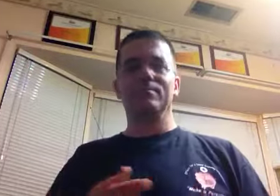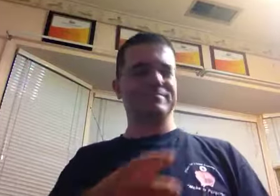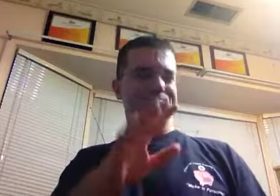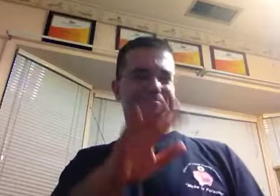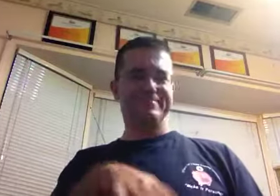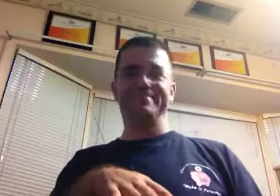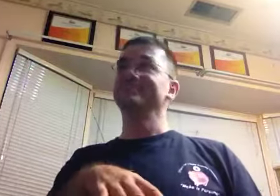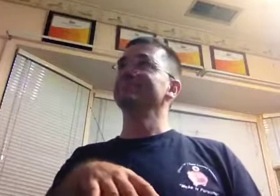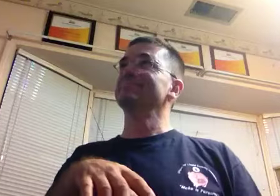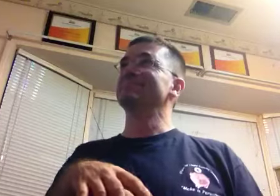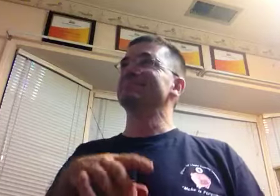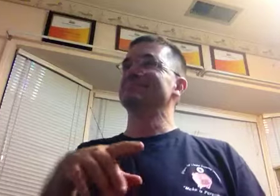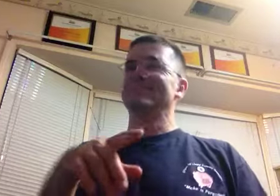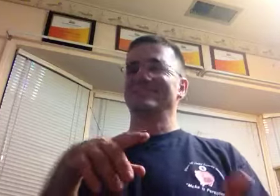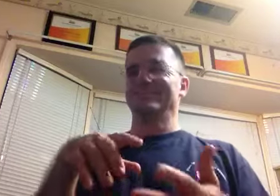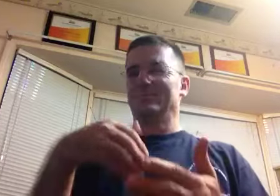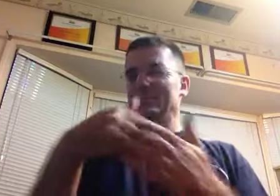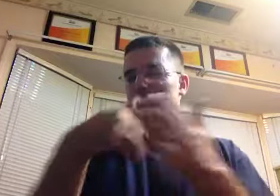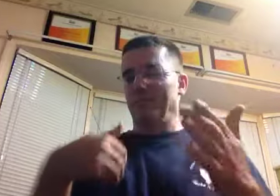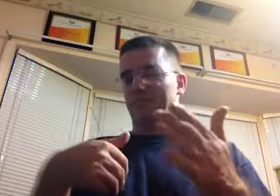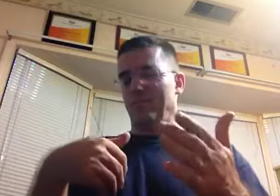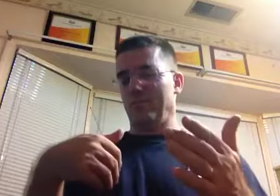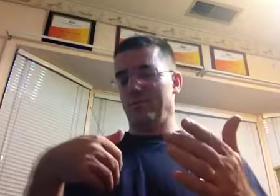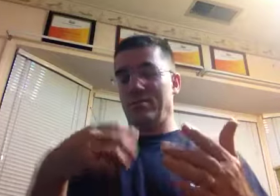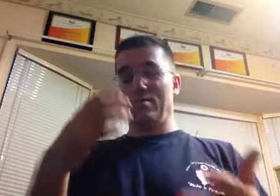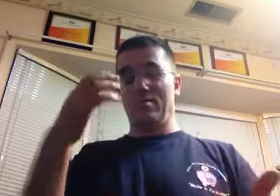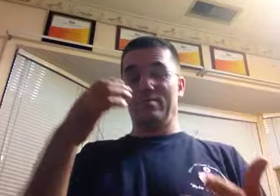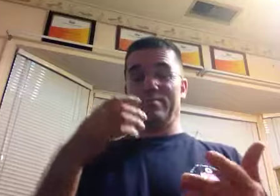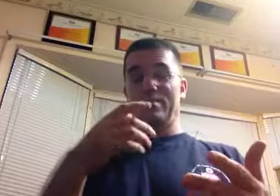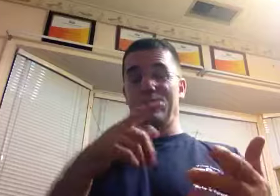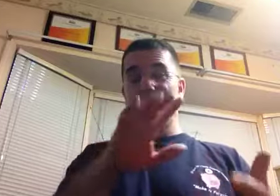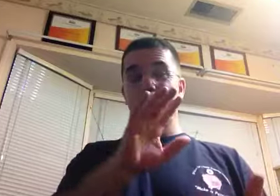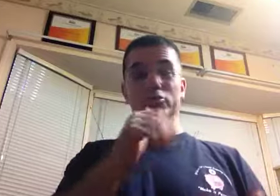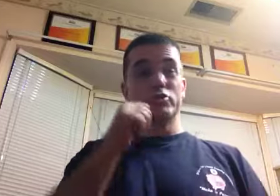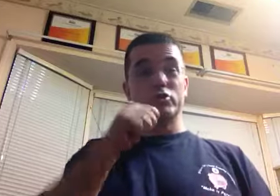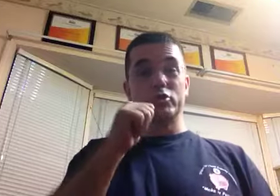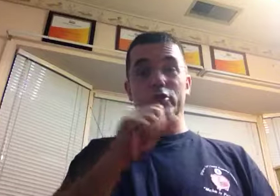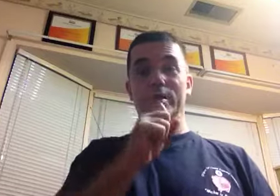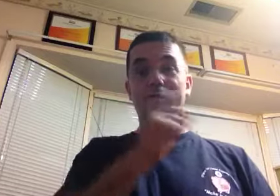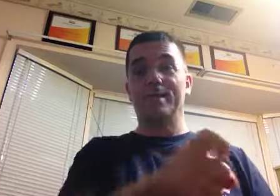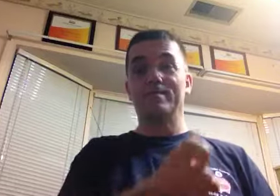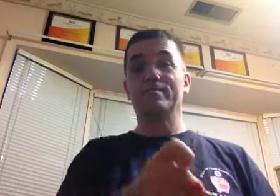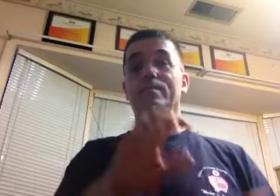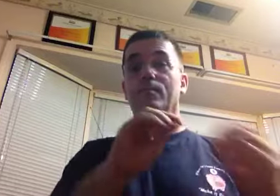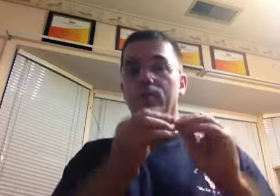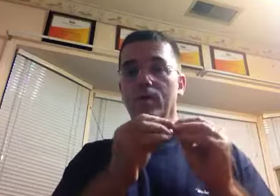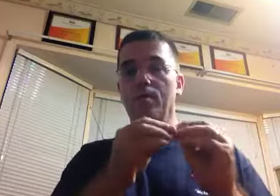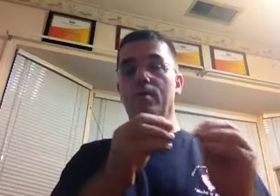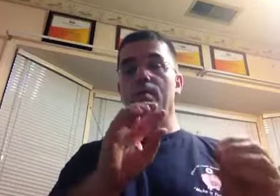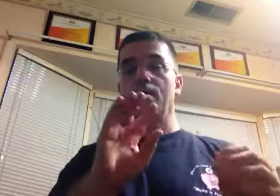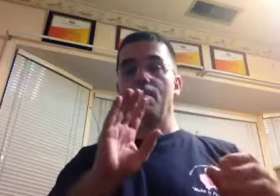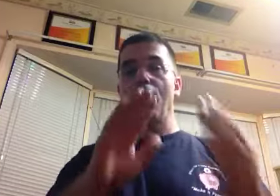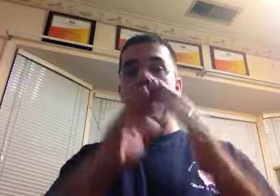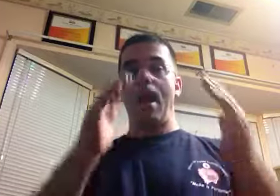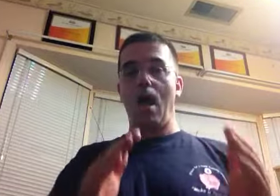No. Why would they call you? Because she gave them your number. She's putting our